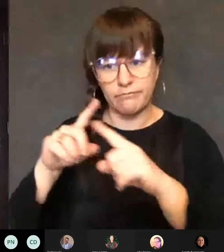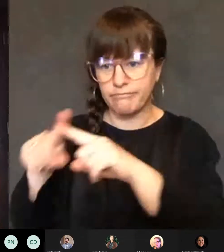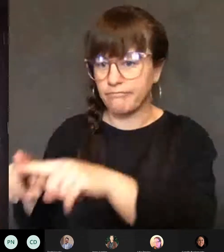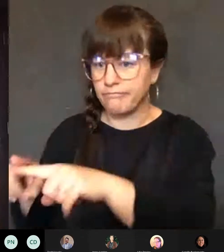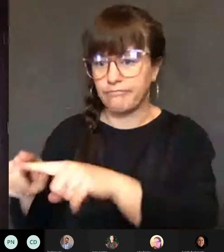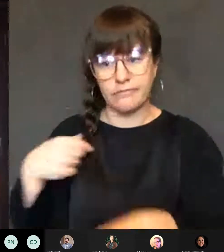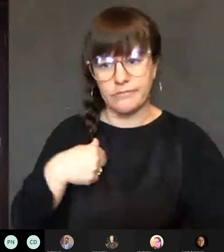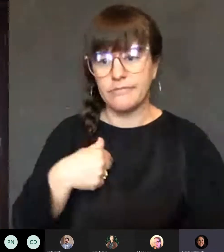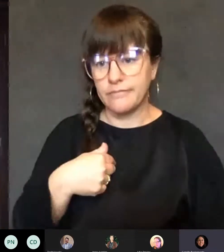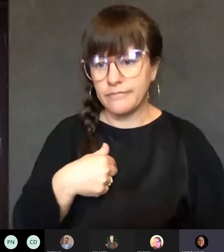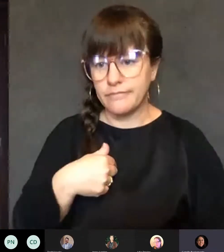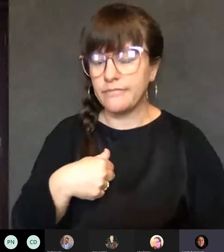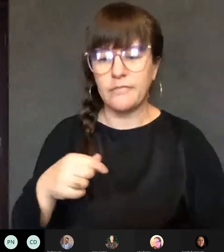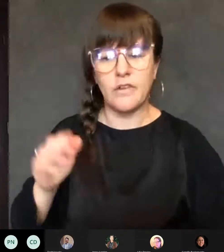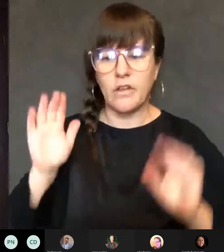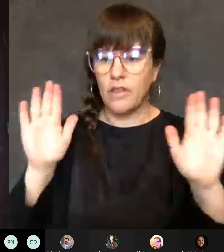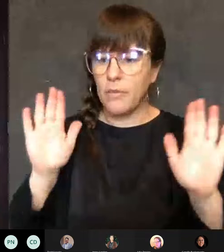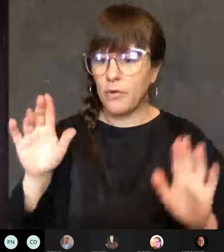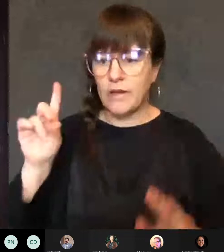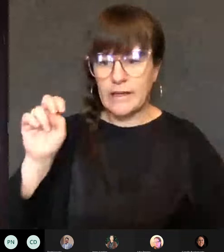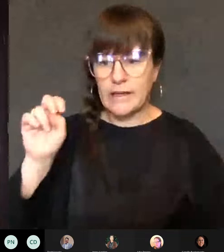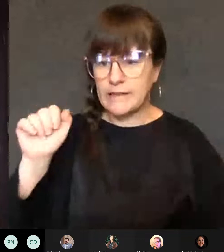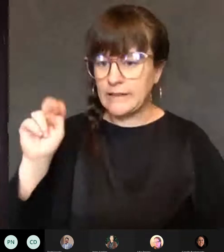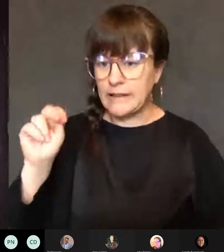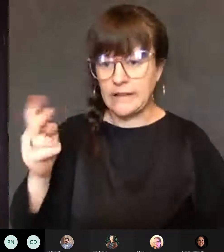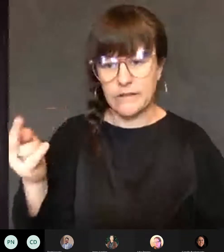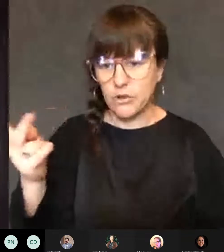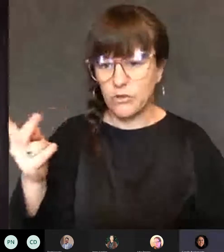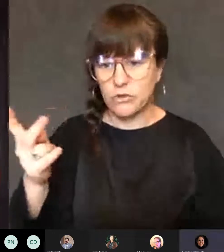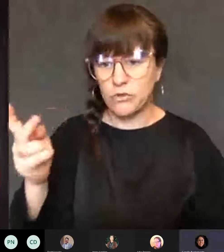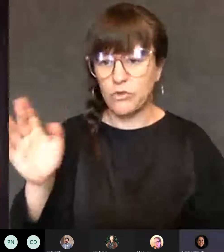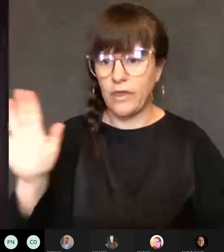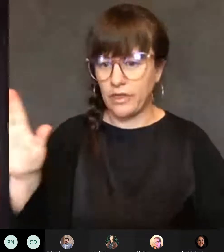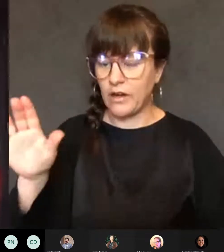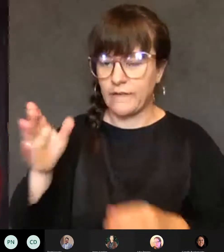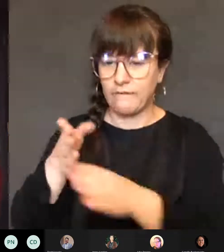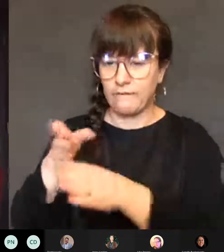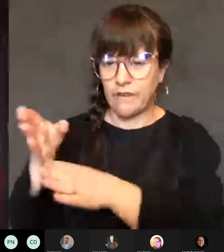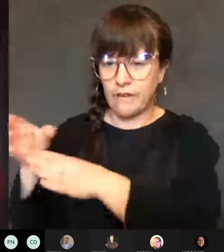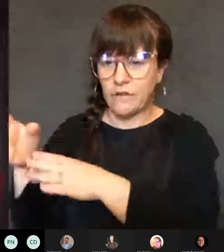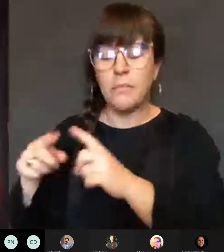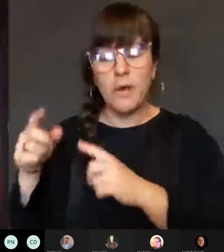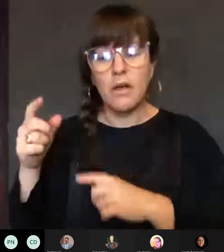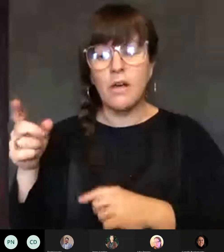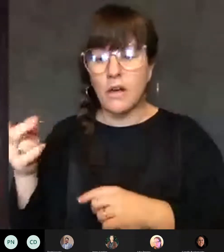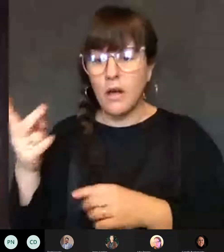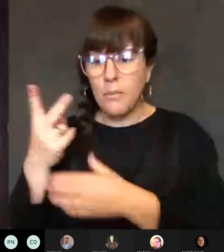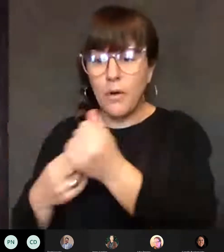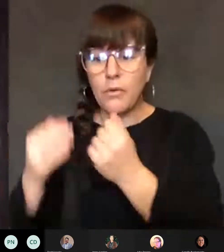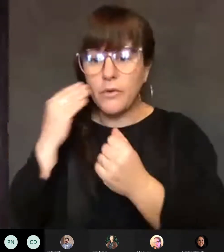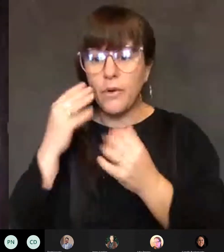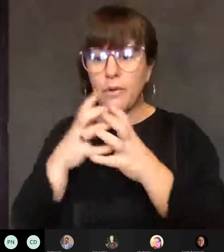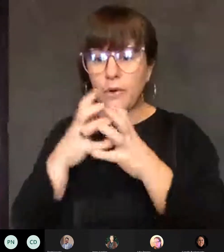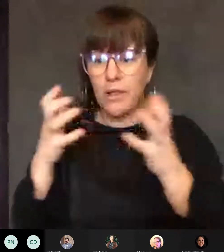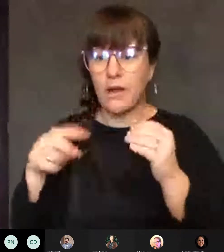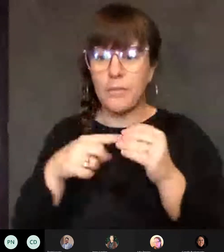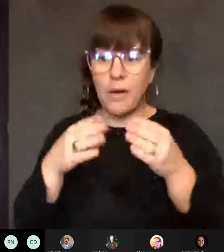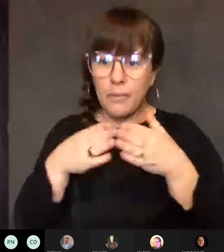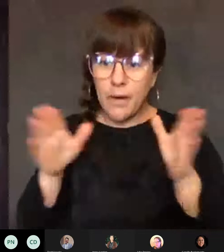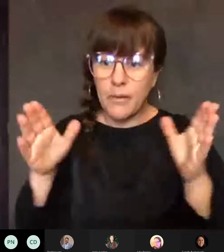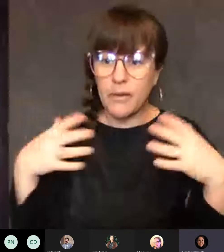they've been terrific deans in their respective areas, but they also both happen to know a lot about public health and dealing with